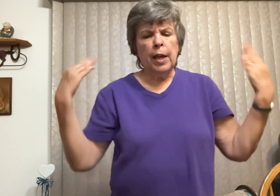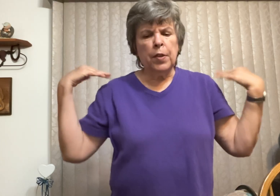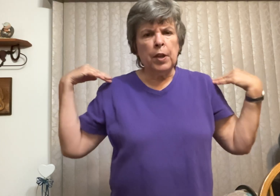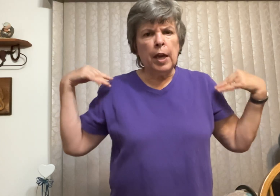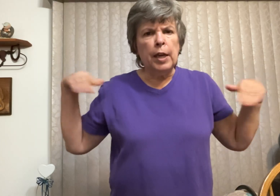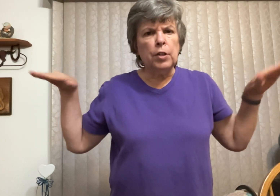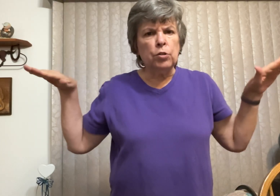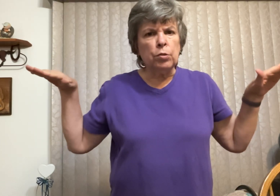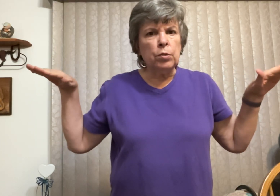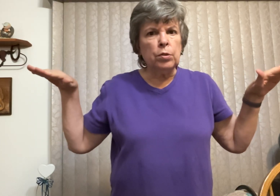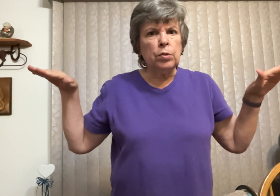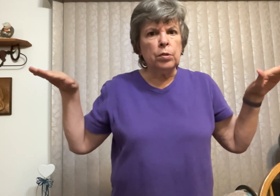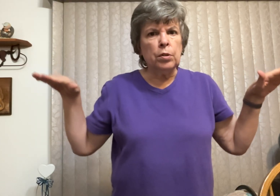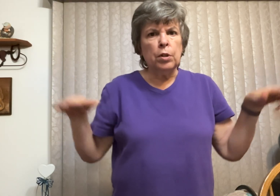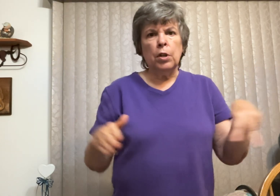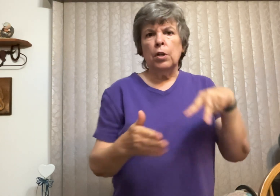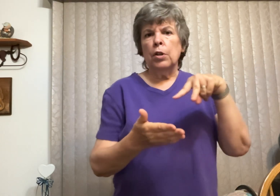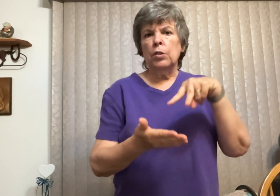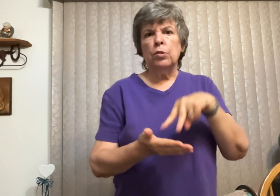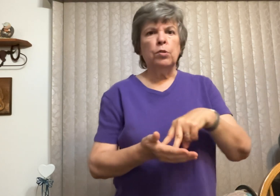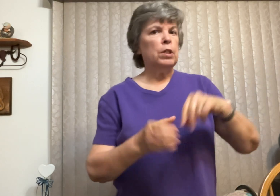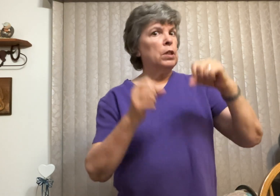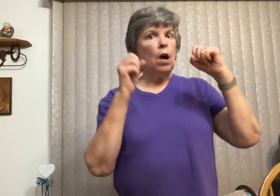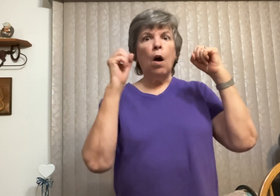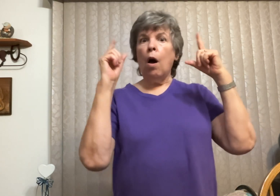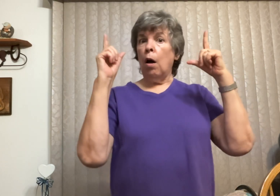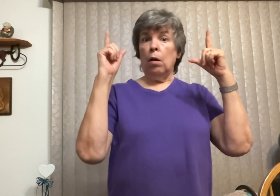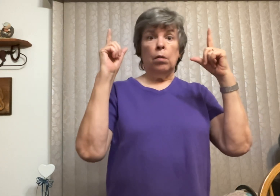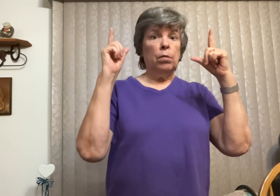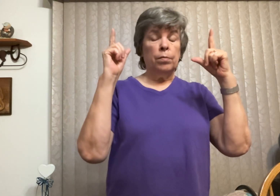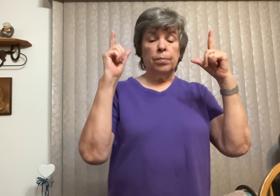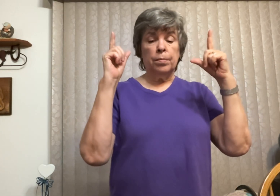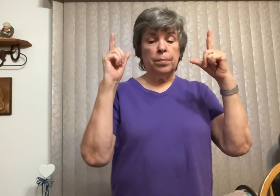the angels stood in awe.